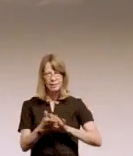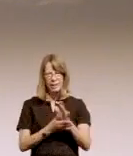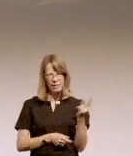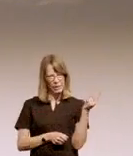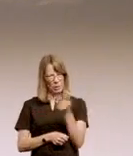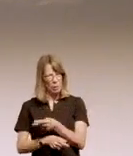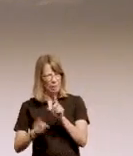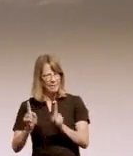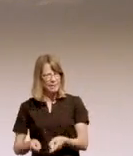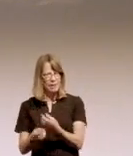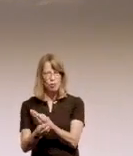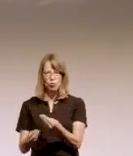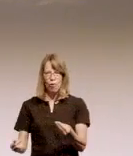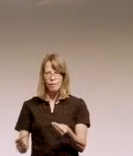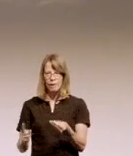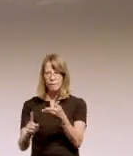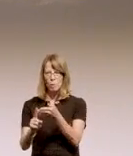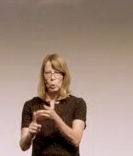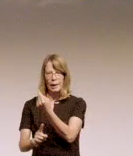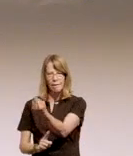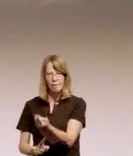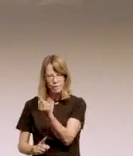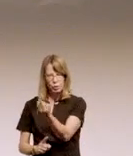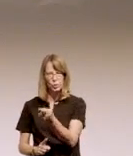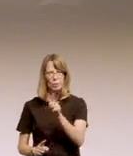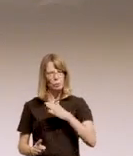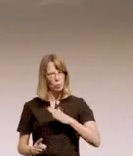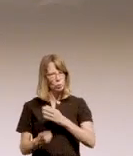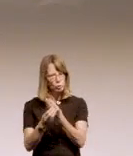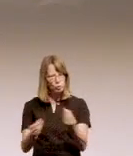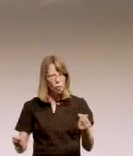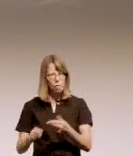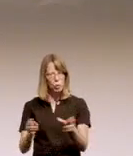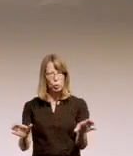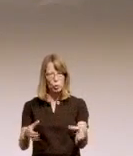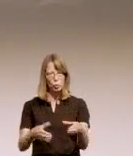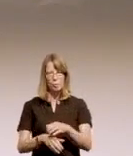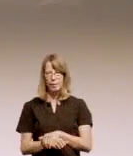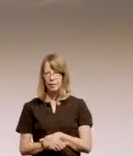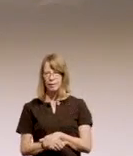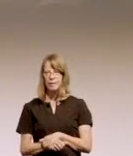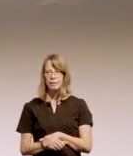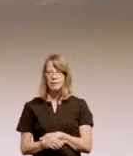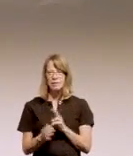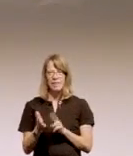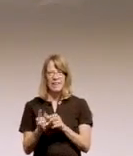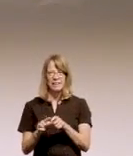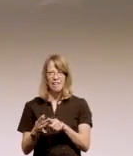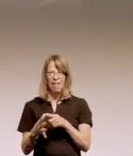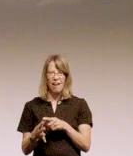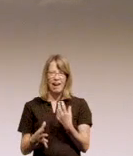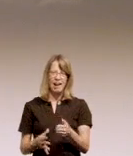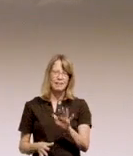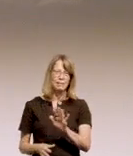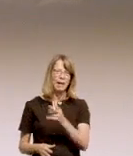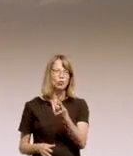solving for an individual instead of solving for a group of individuals. And the NDIA at the moment has about 250,000 participants on it,